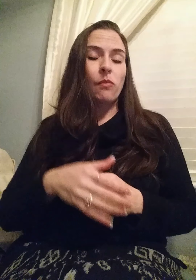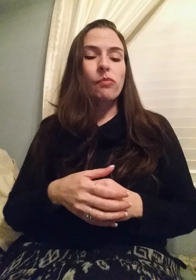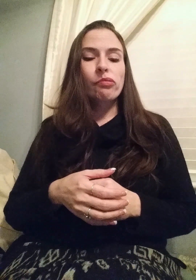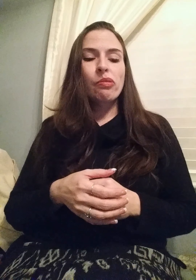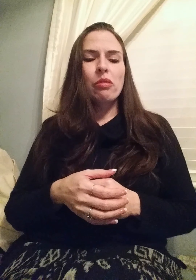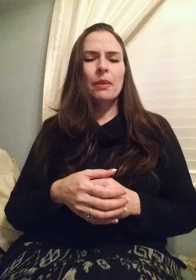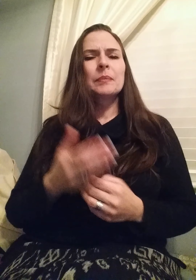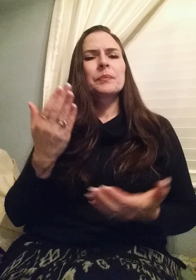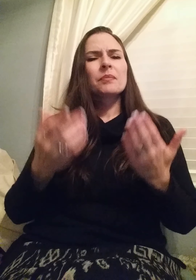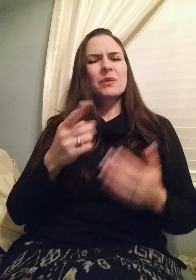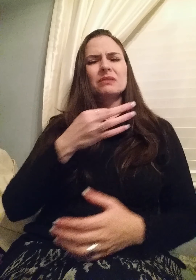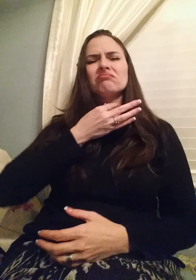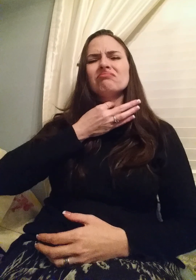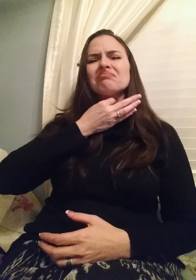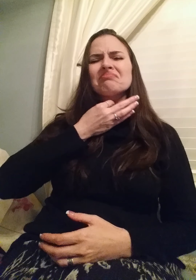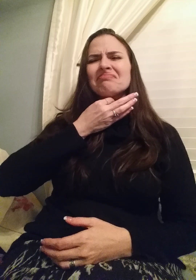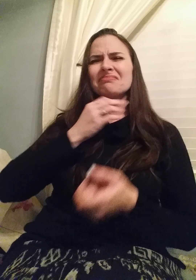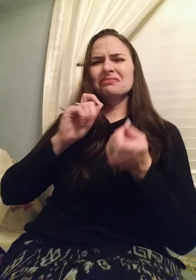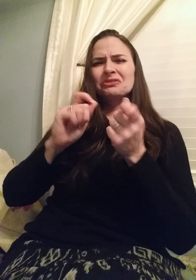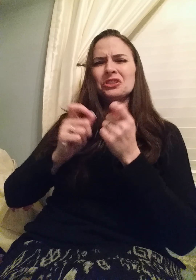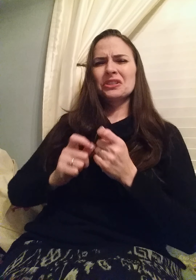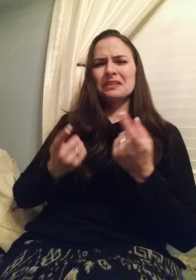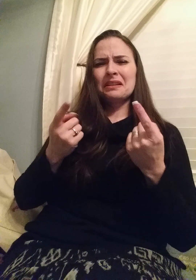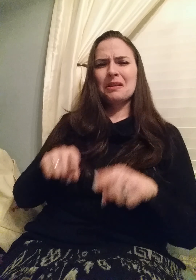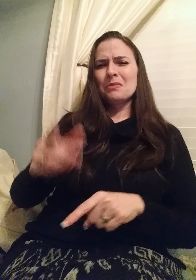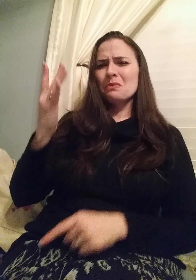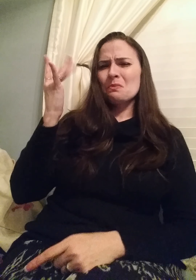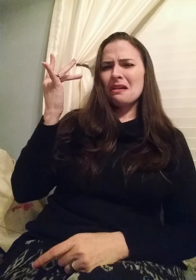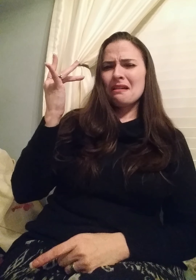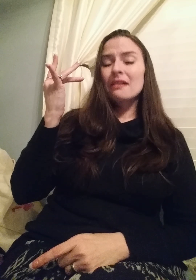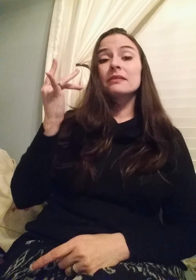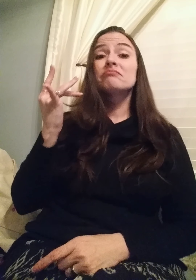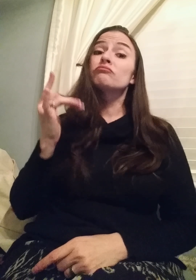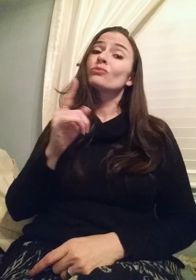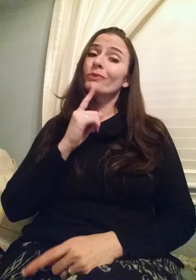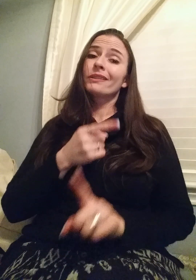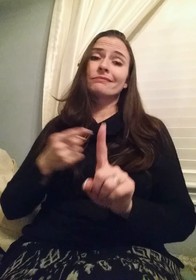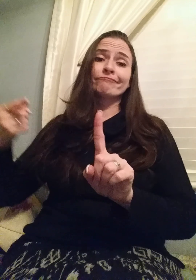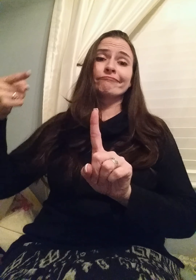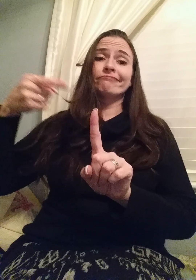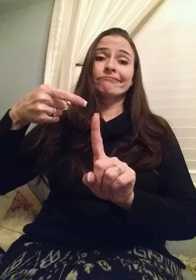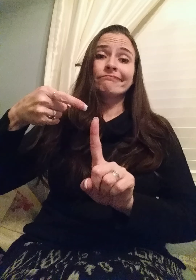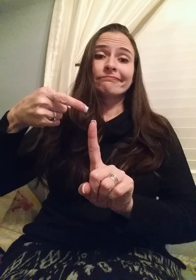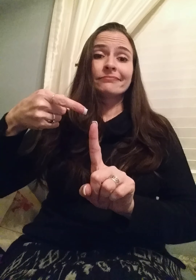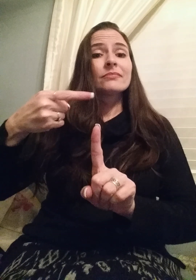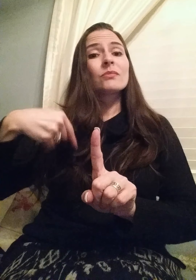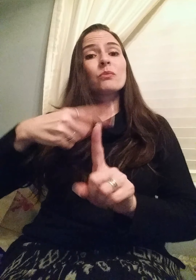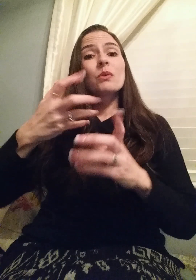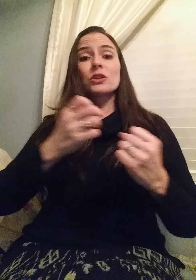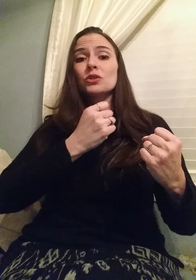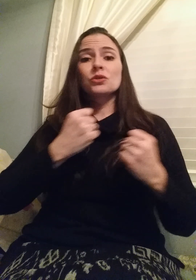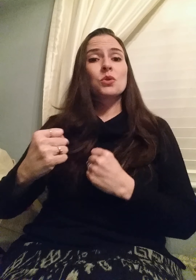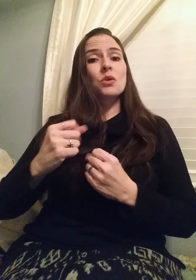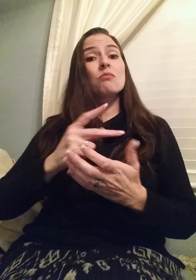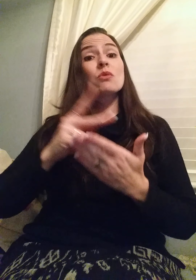place. Ultimately, the goal is to make our program stronger, so that's the primary reason. But there were